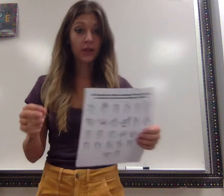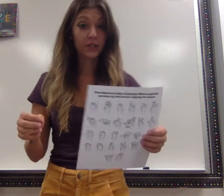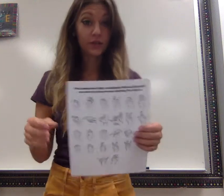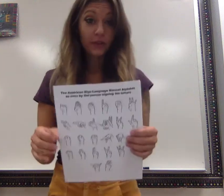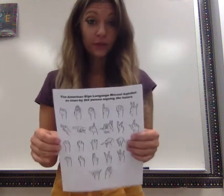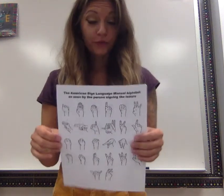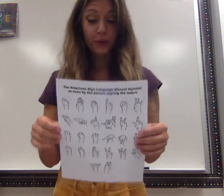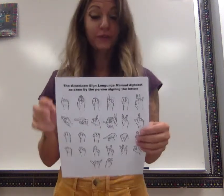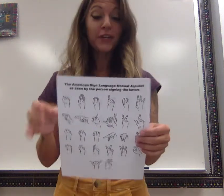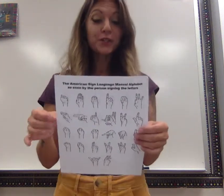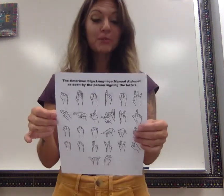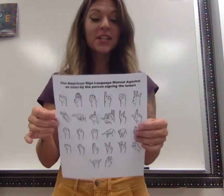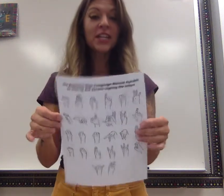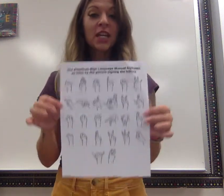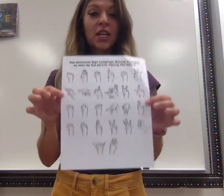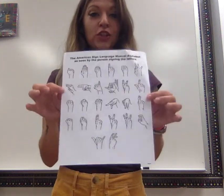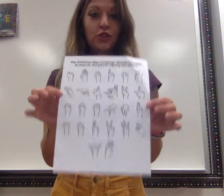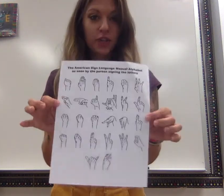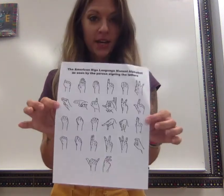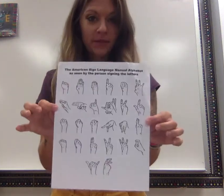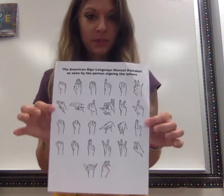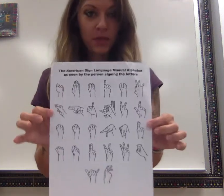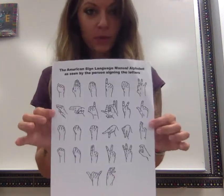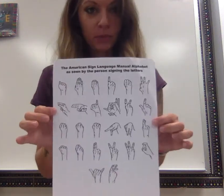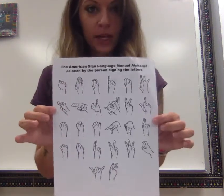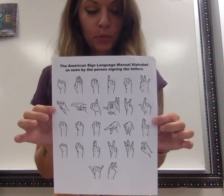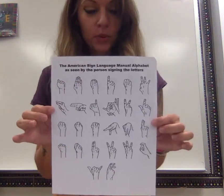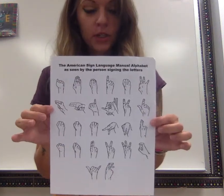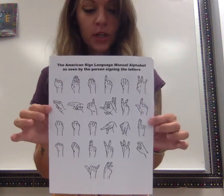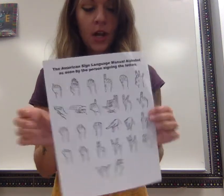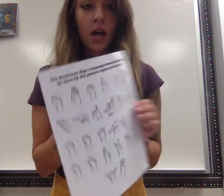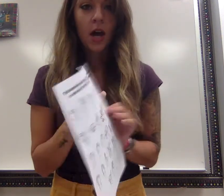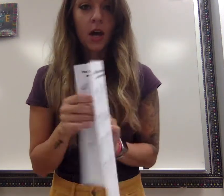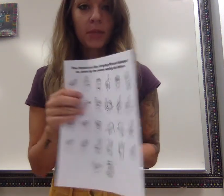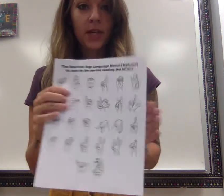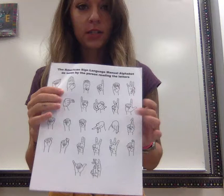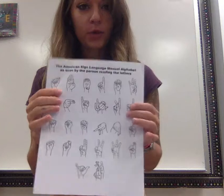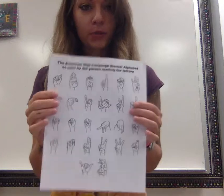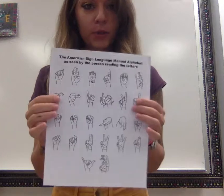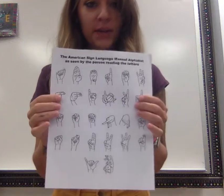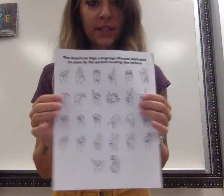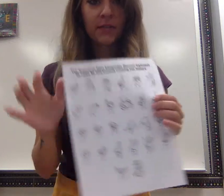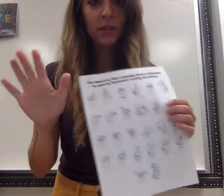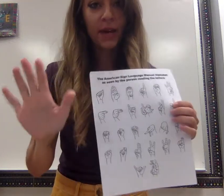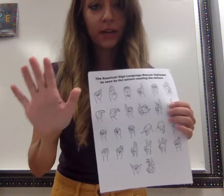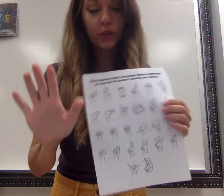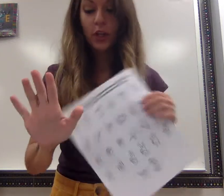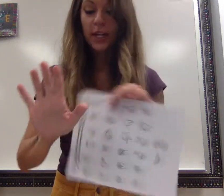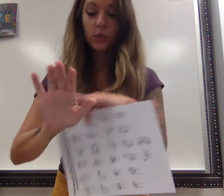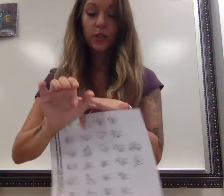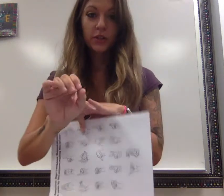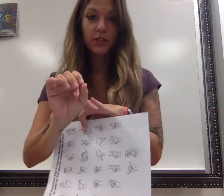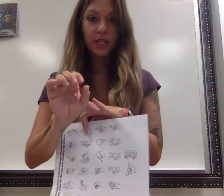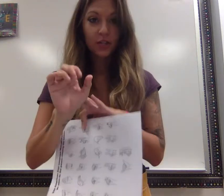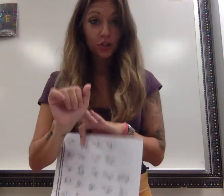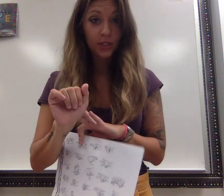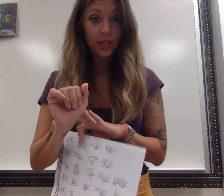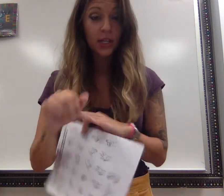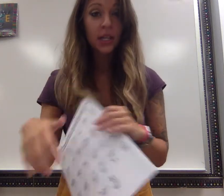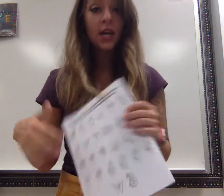Okay, so for finger spelling, you should have this paper and blackboard. It has both perspectives, the back of your hand, what you're seeing as you're signing,